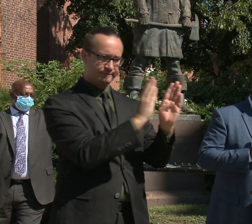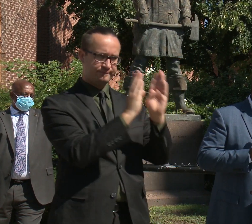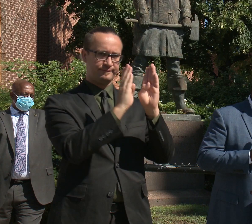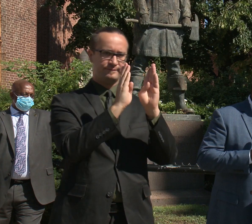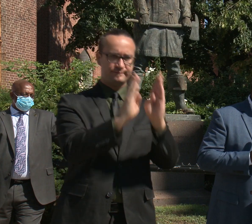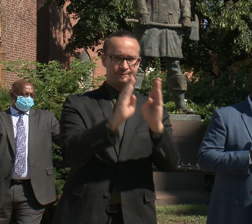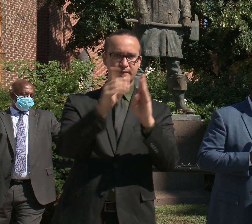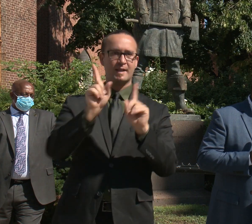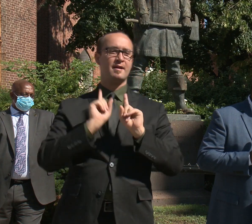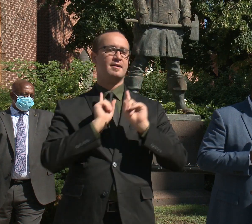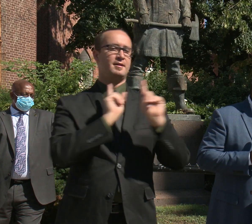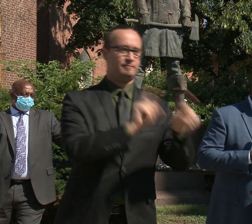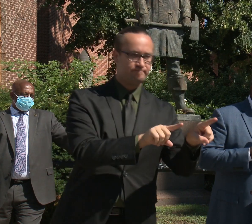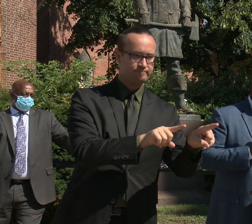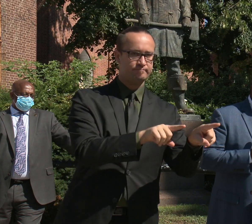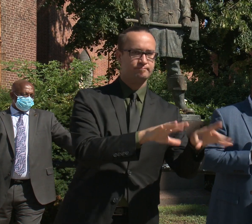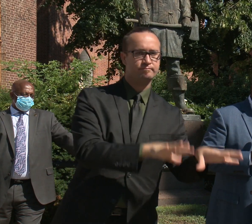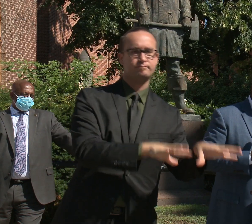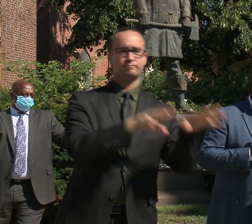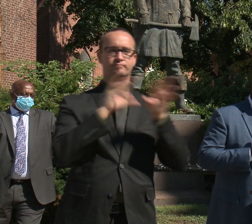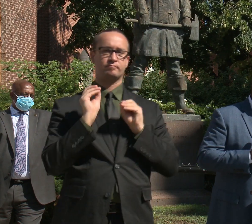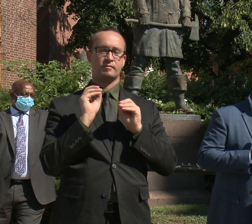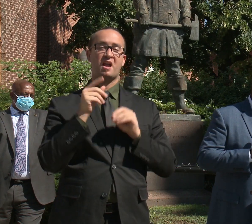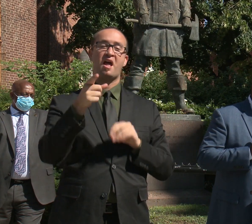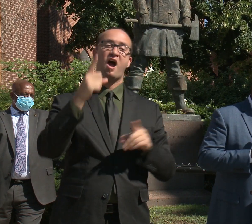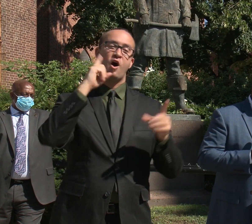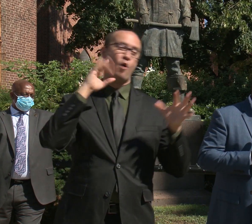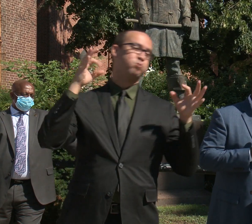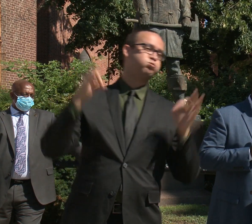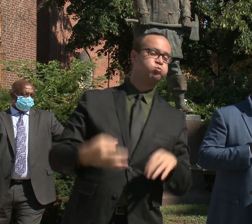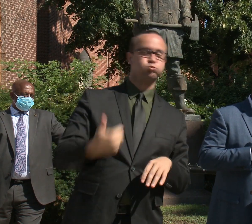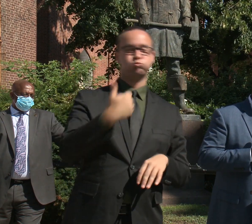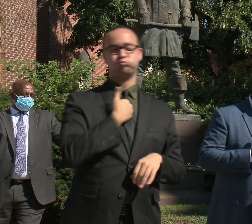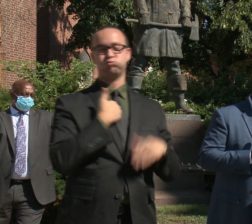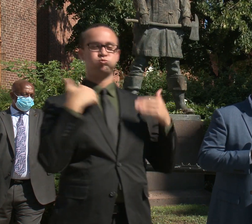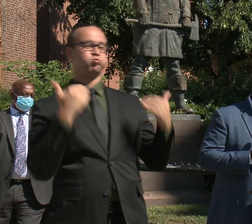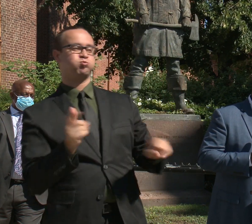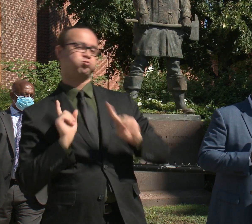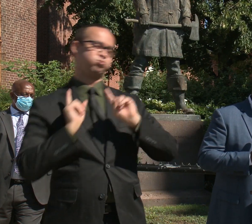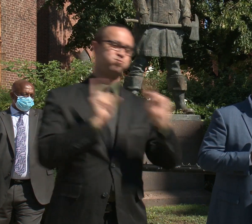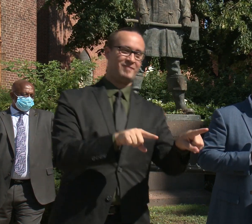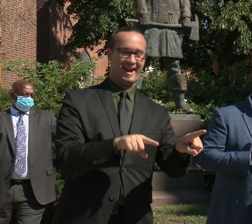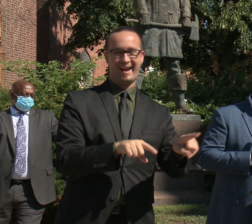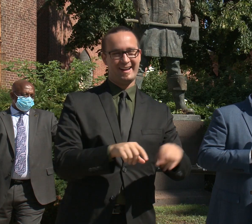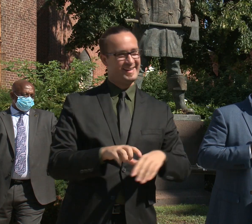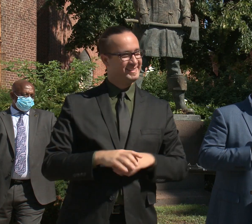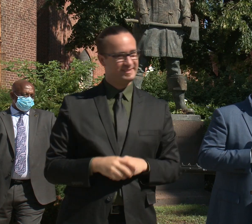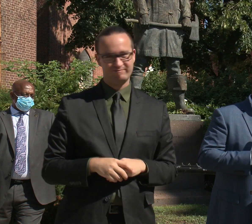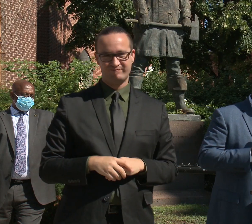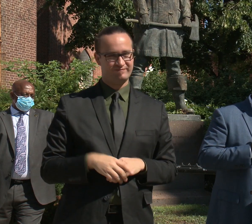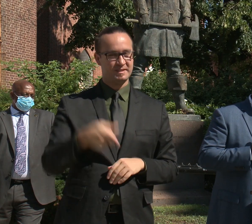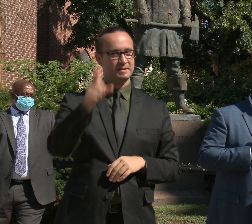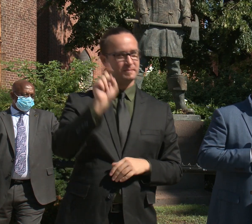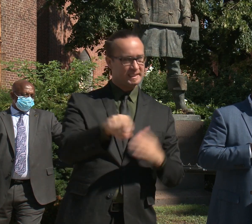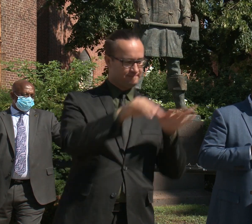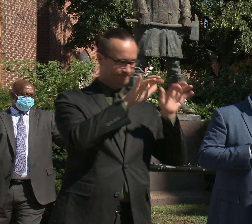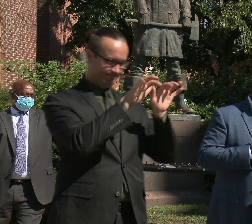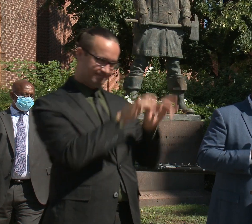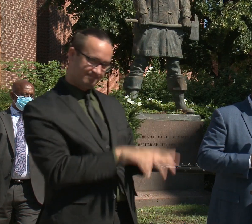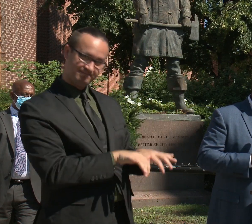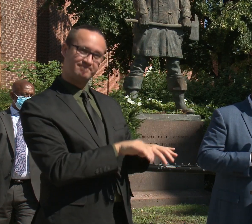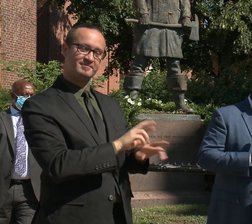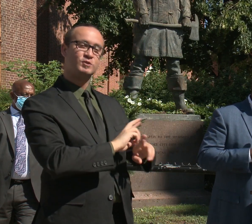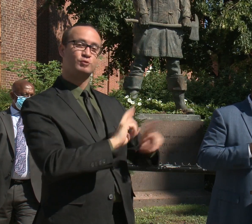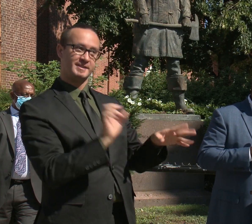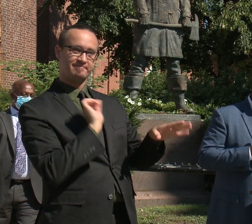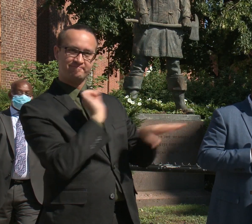allowed to walk up to our pools this year. It is important that they pre-register before coming to the pools. Also, upon arrival